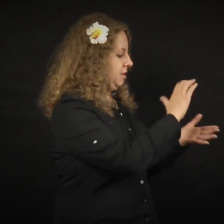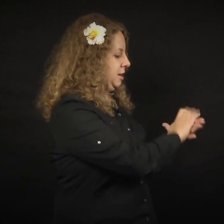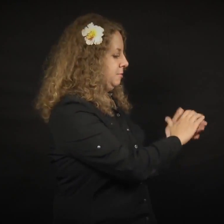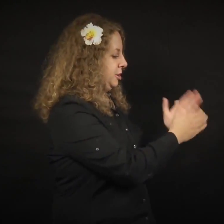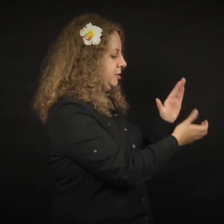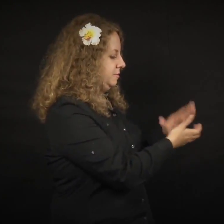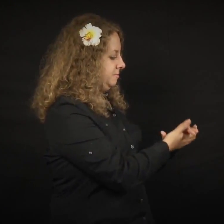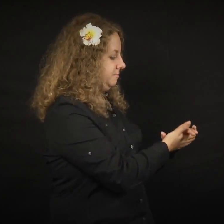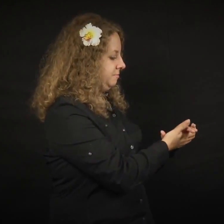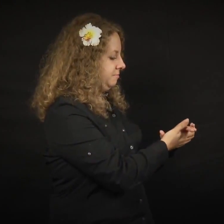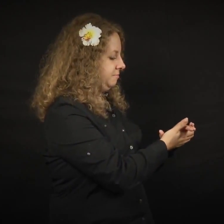Hamburger.